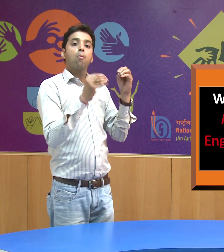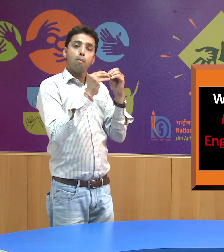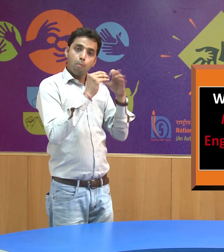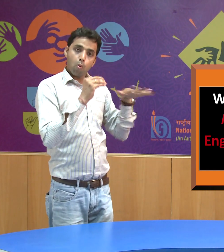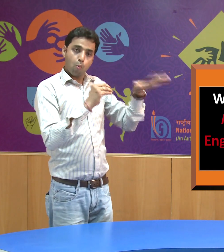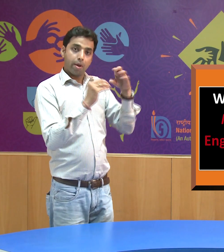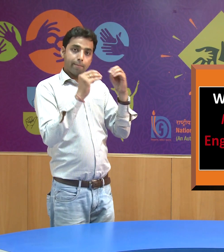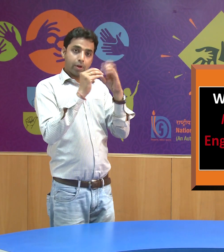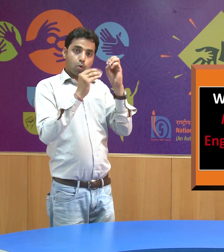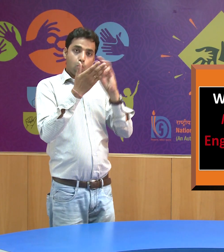Calcutta